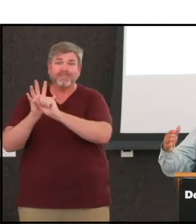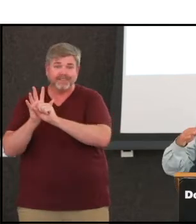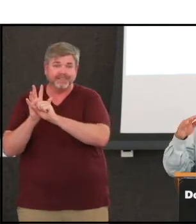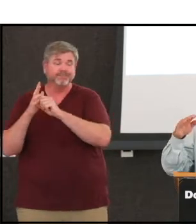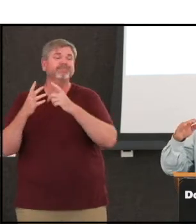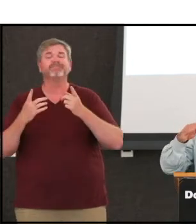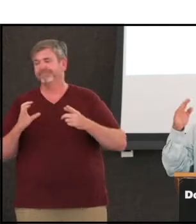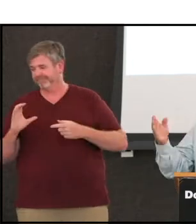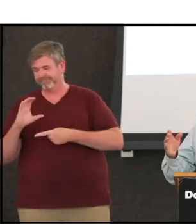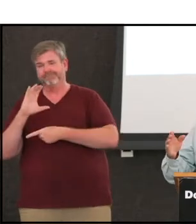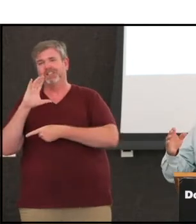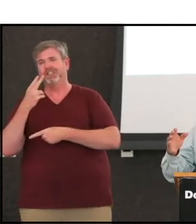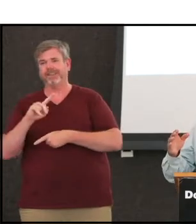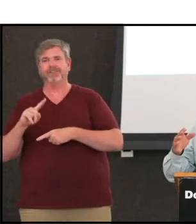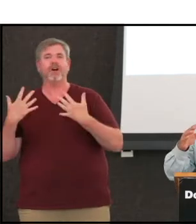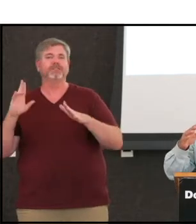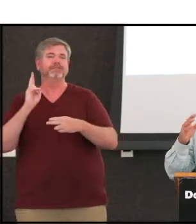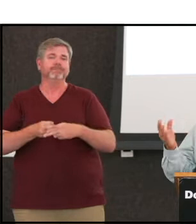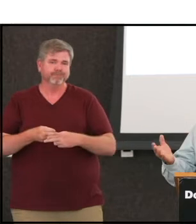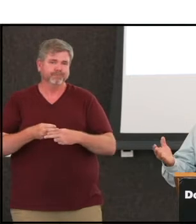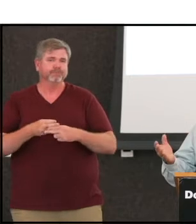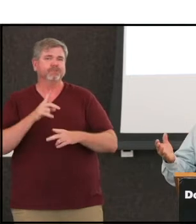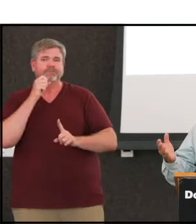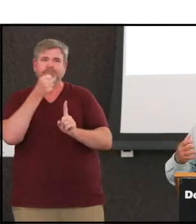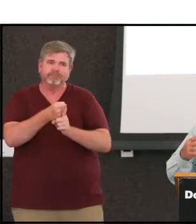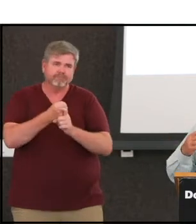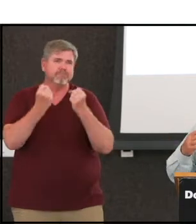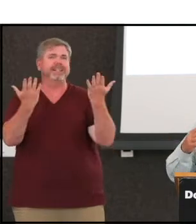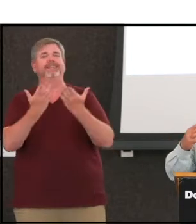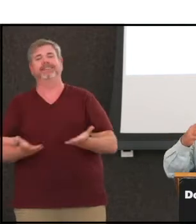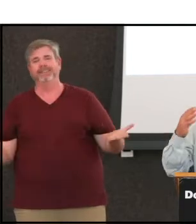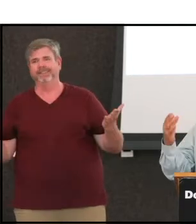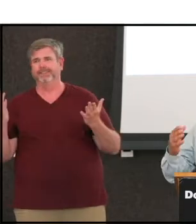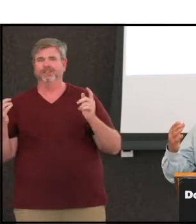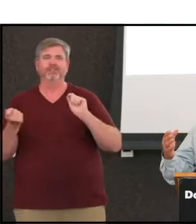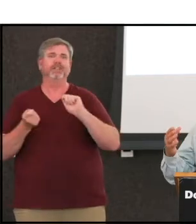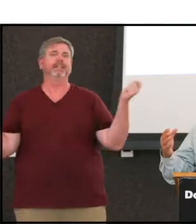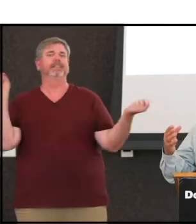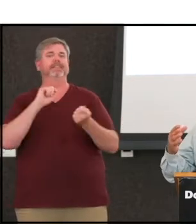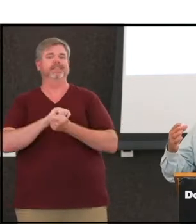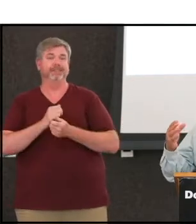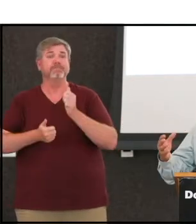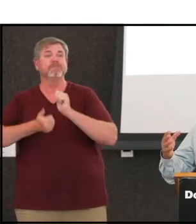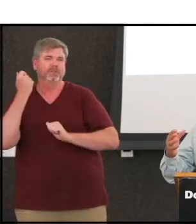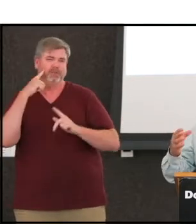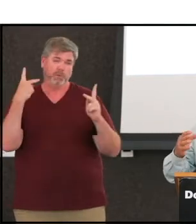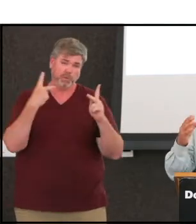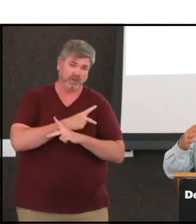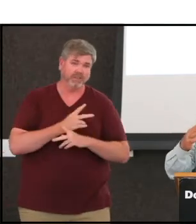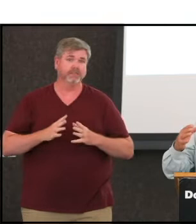has changed a lot of things for most of us. And the general population is going to suffer